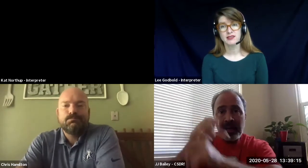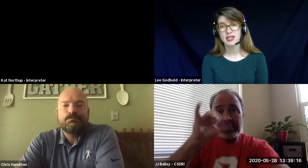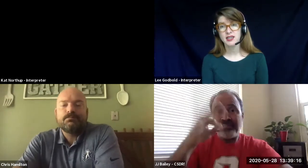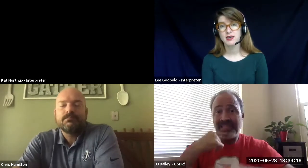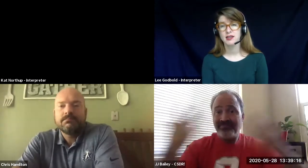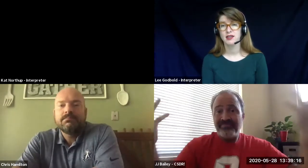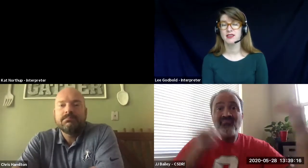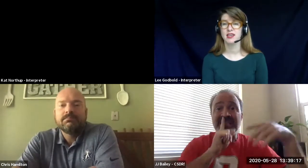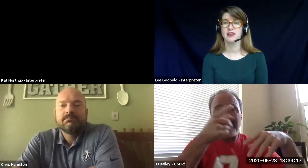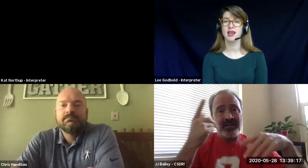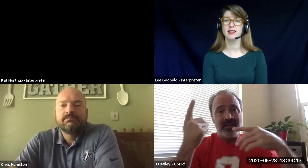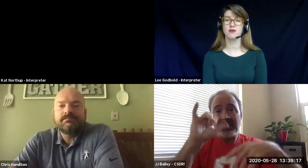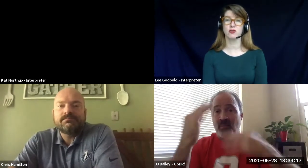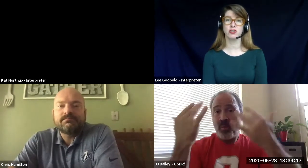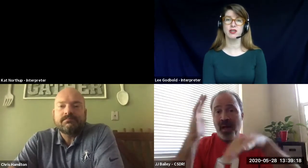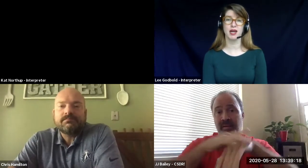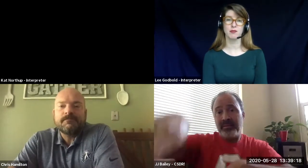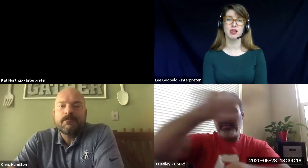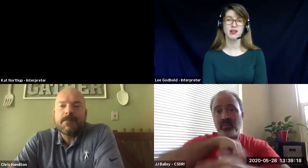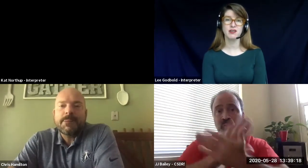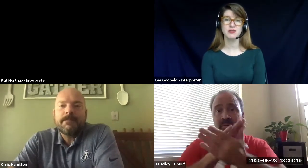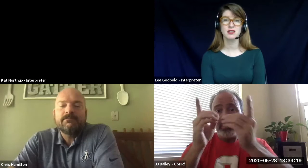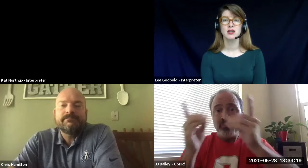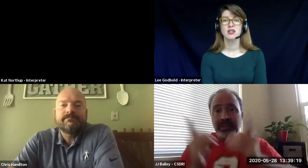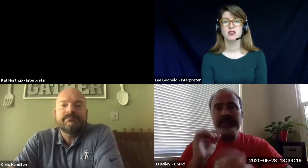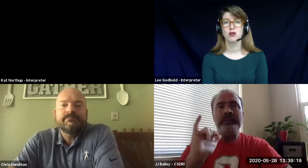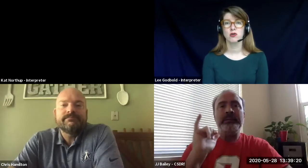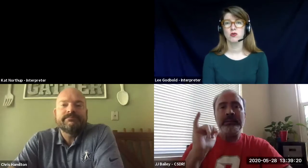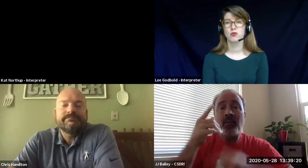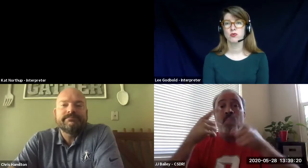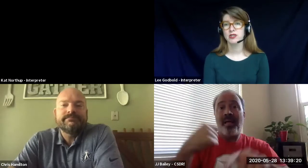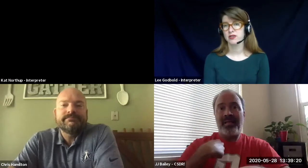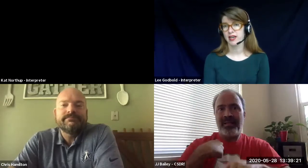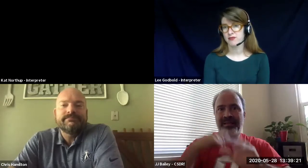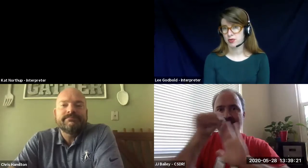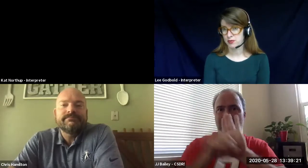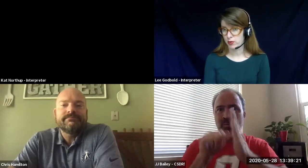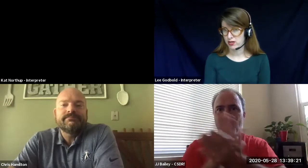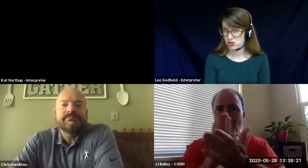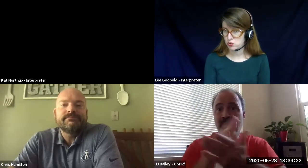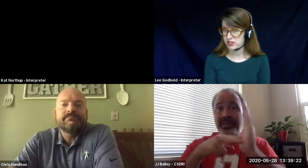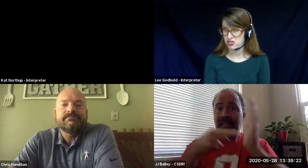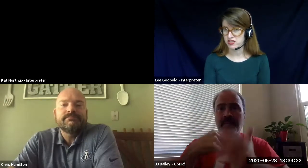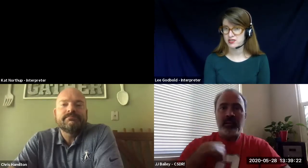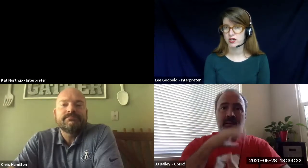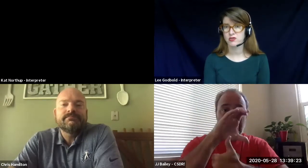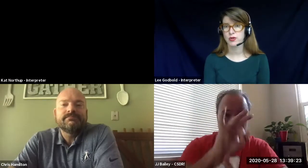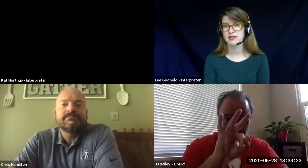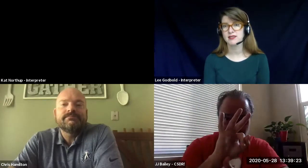league, and then that therefore could impact playoffs. So we're really going to have to probably wait on school districts, whereas we as a